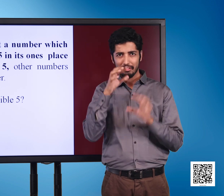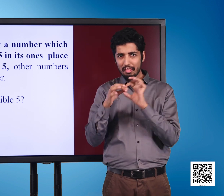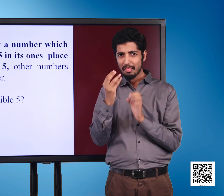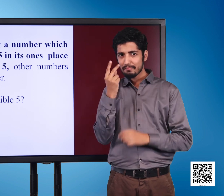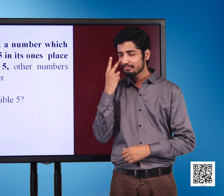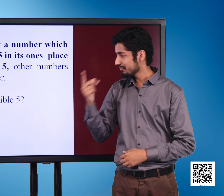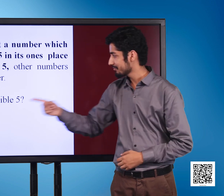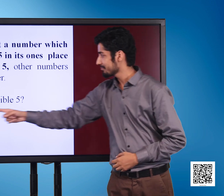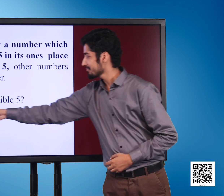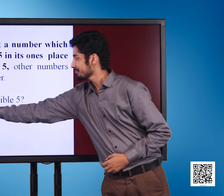Is